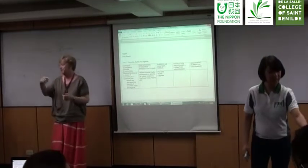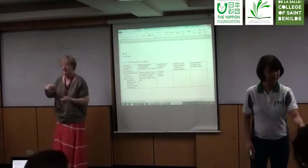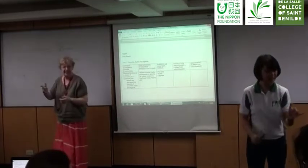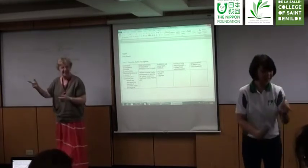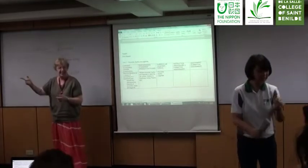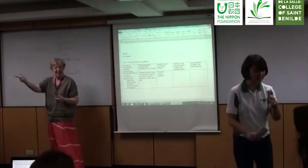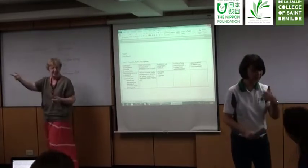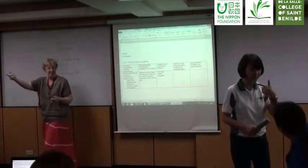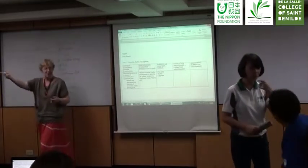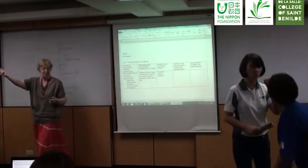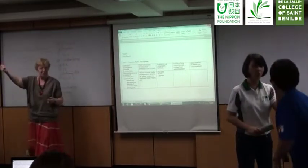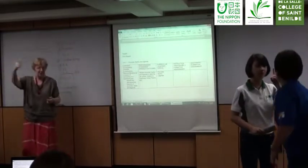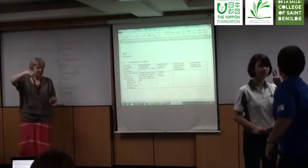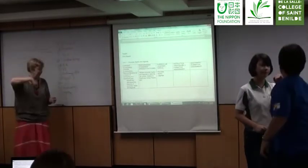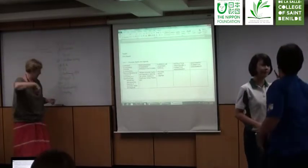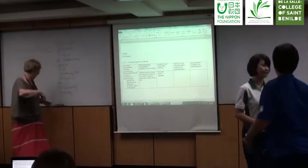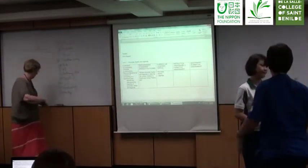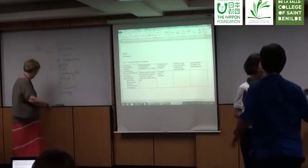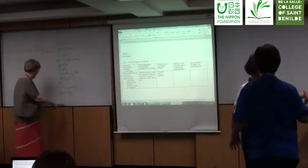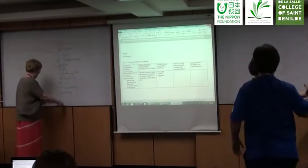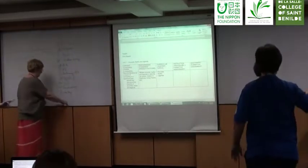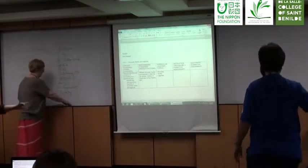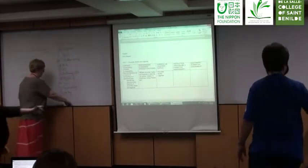Okay. Does that go first?